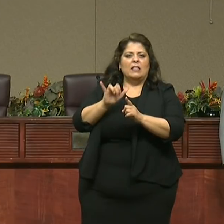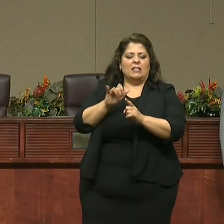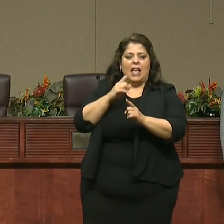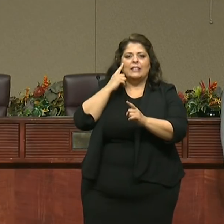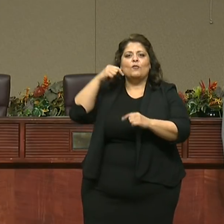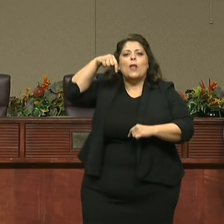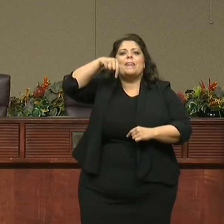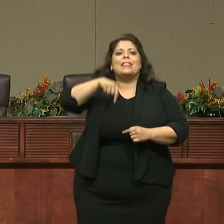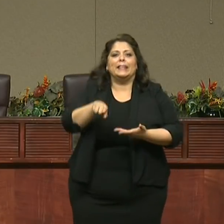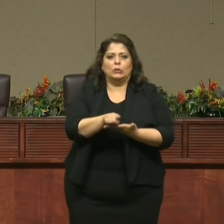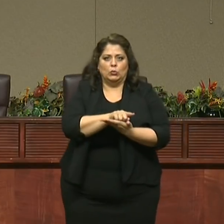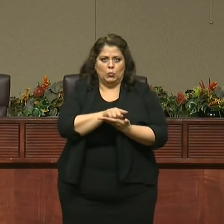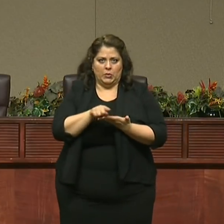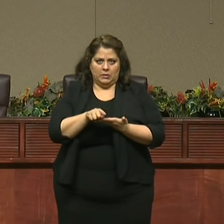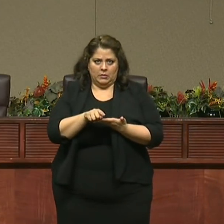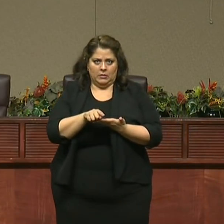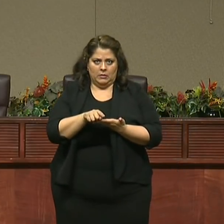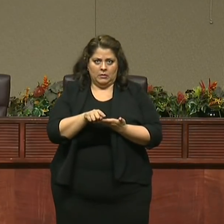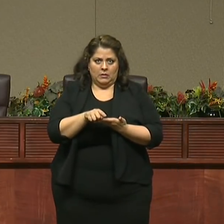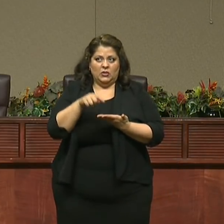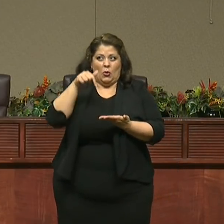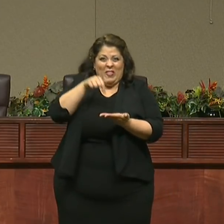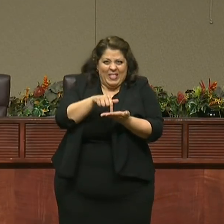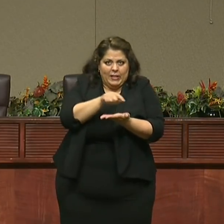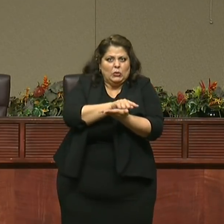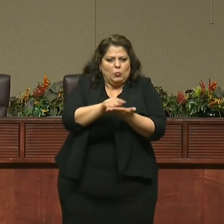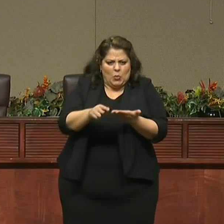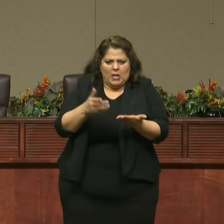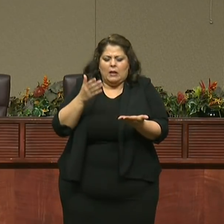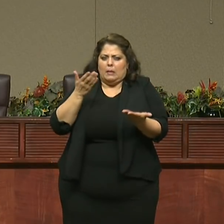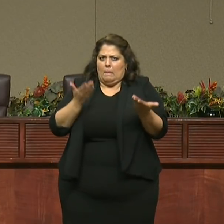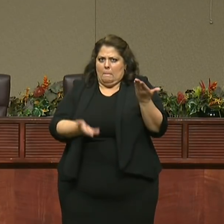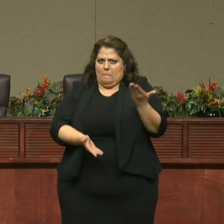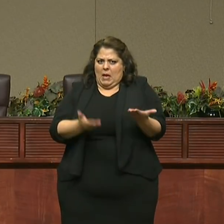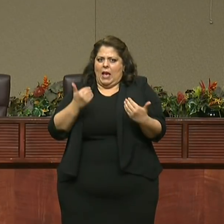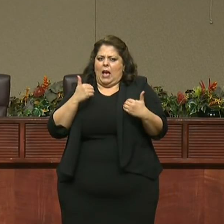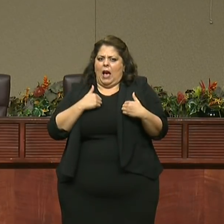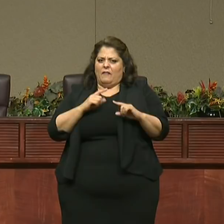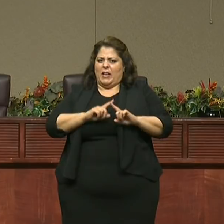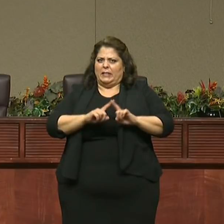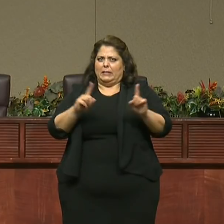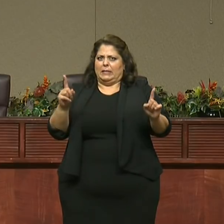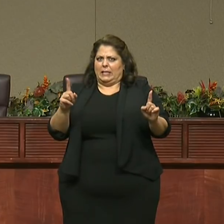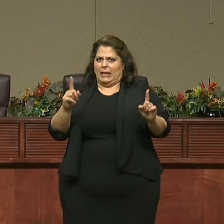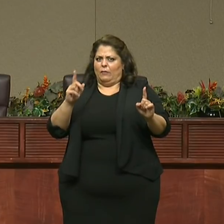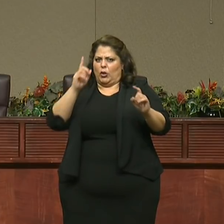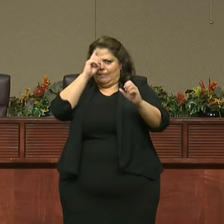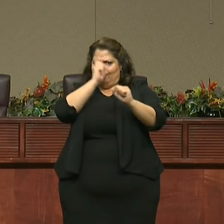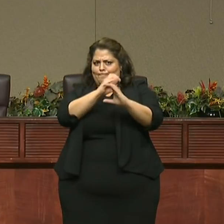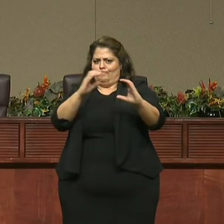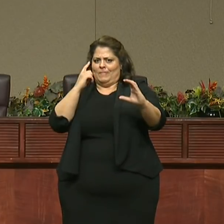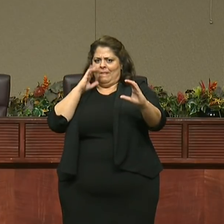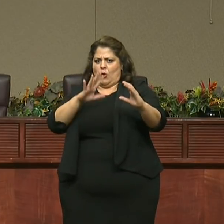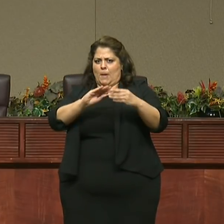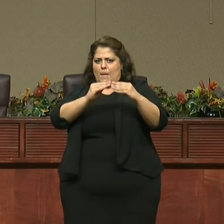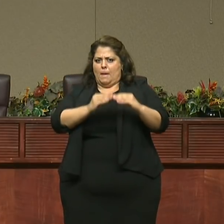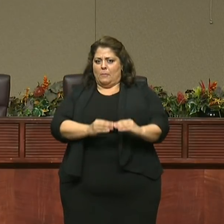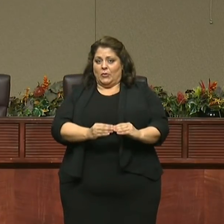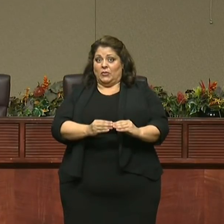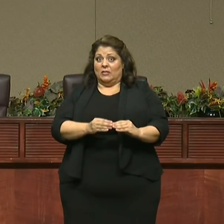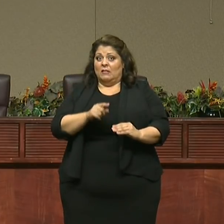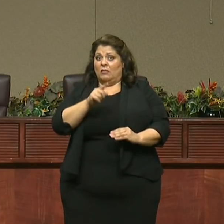entire dynamic for the week that we are right now if we continue to have those numbers. And those are serious